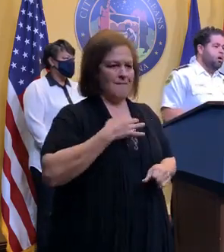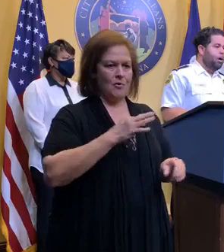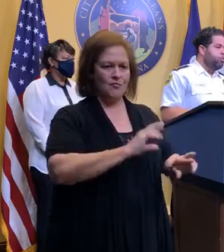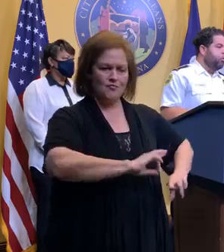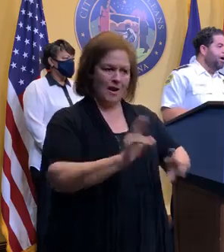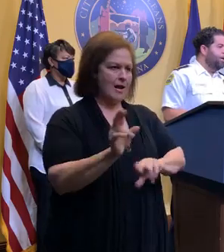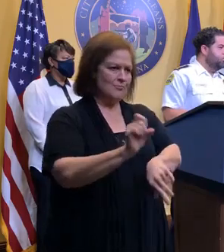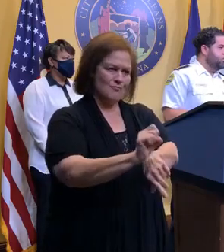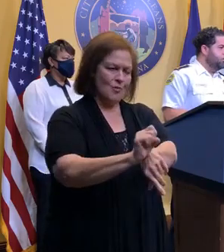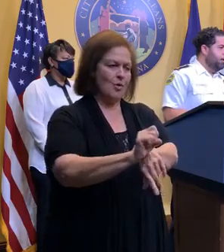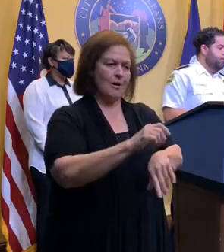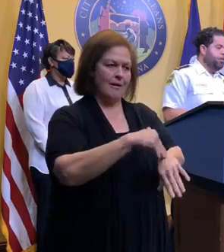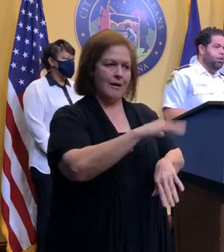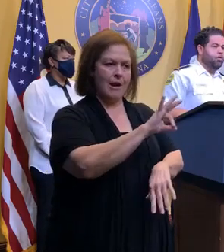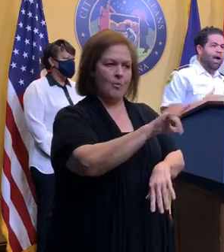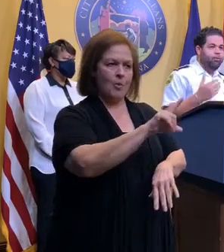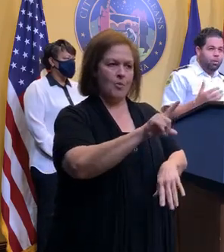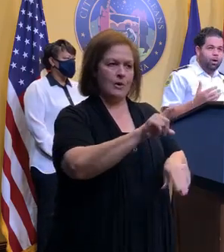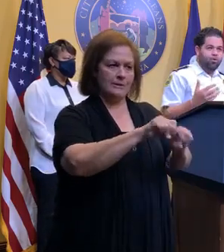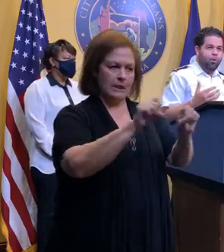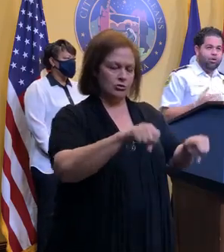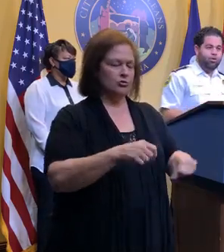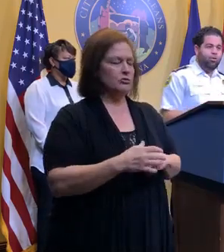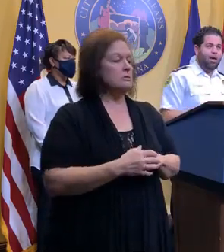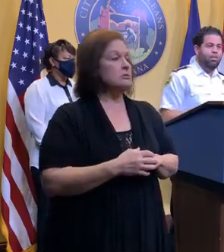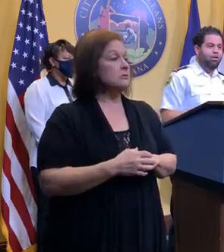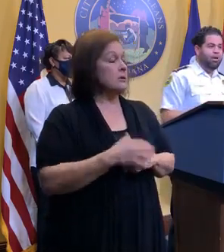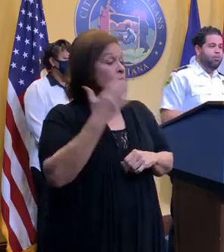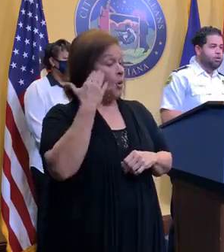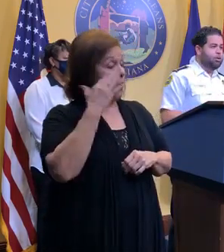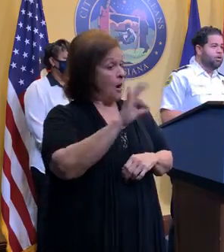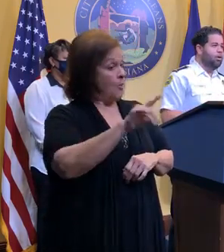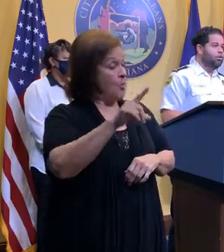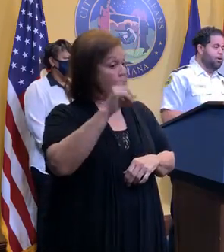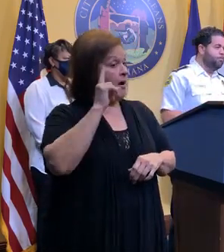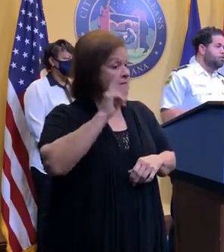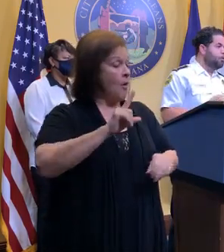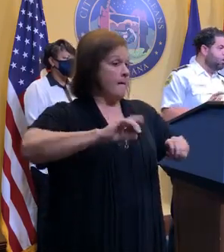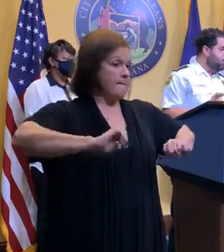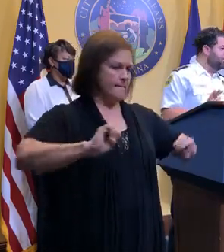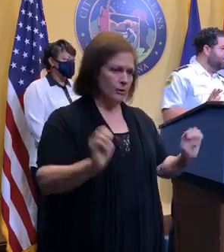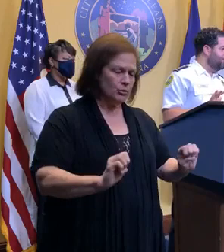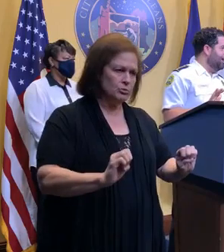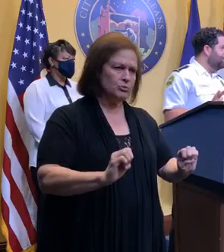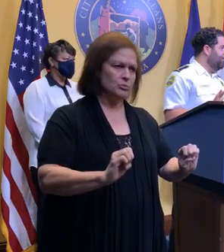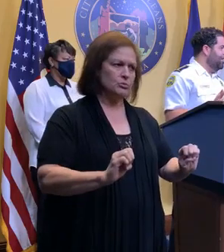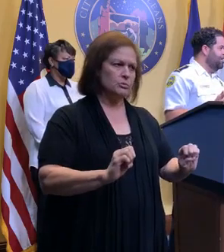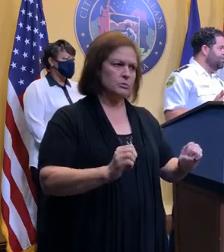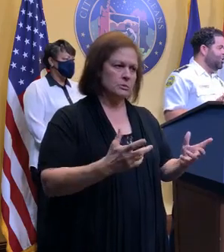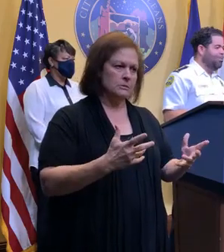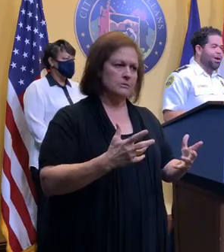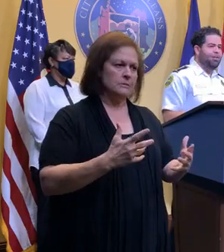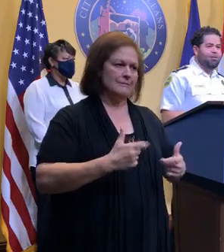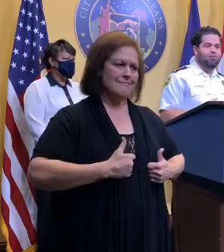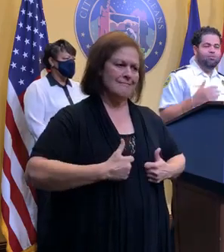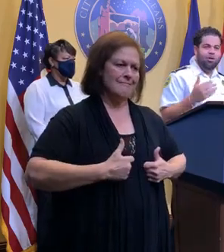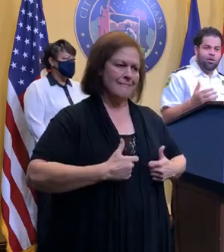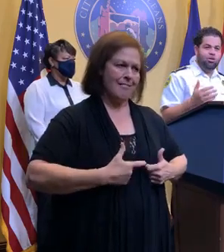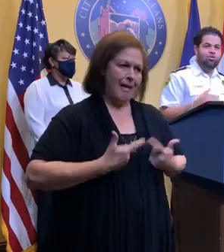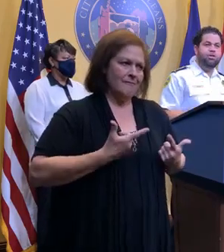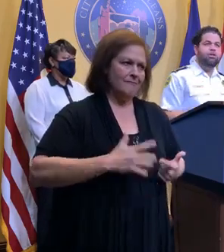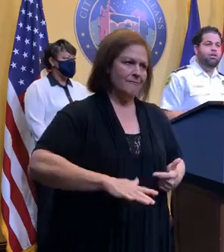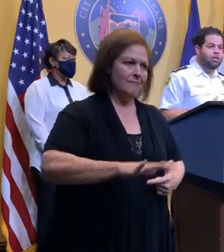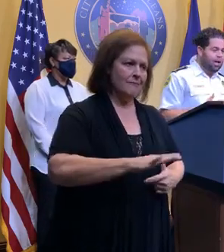need. A couple reminders, though, 911, of course, is for life-threatening emergencies only. What is considered life-threatening in a storm like